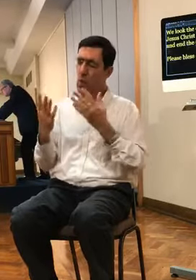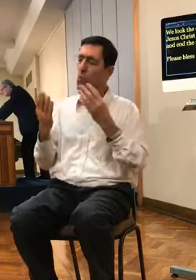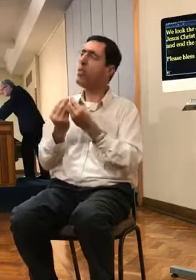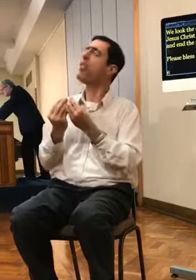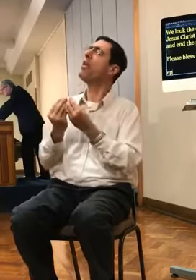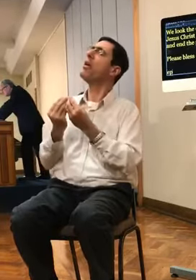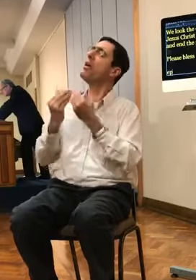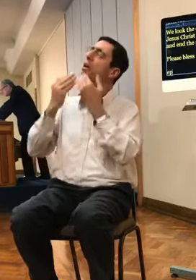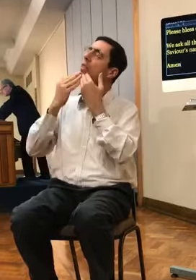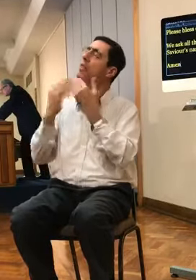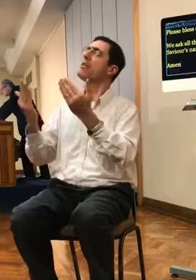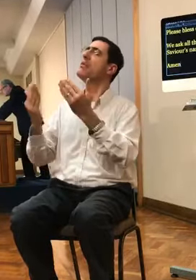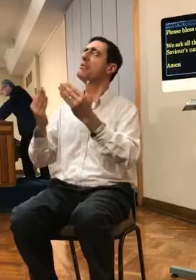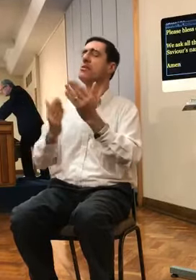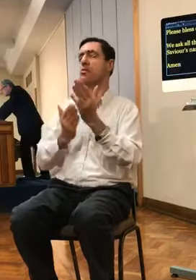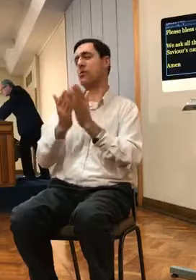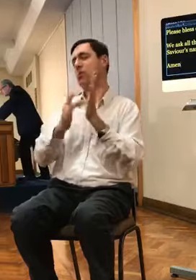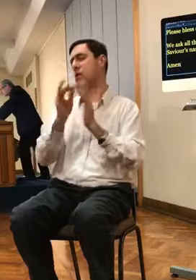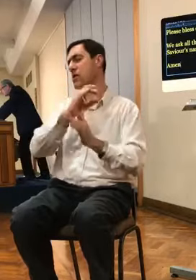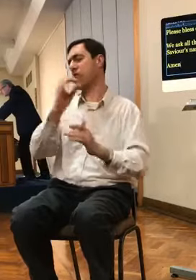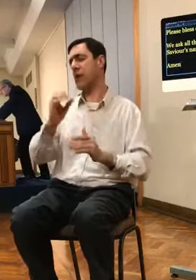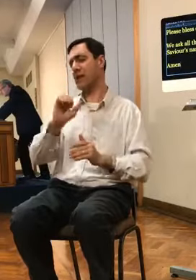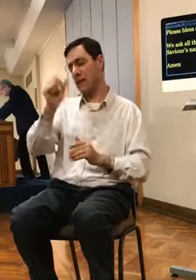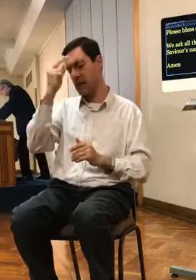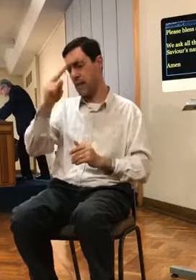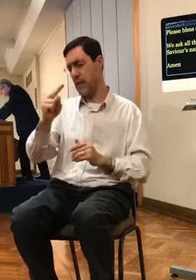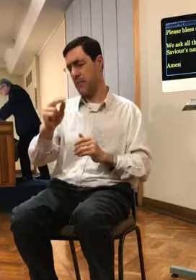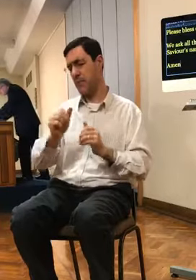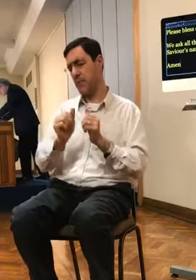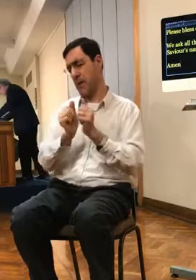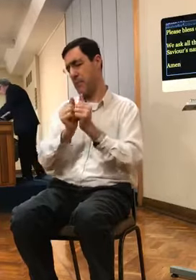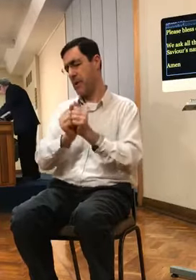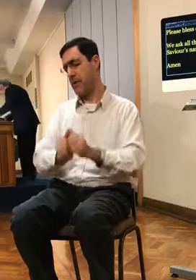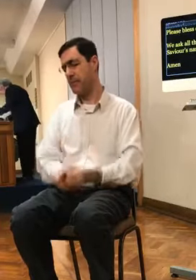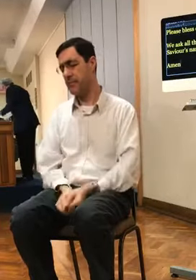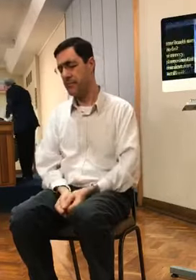name and for his sake. Amen. Amen.